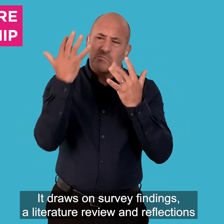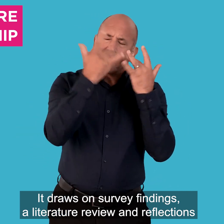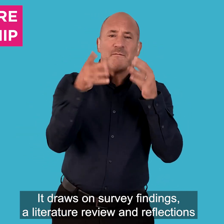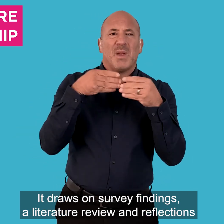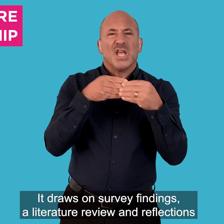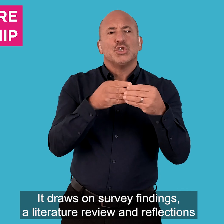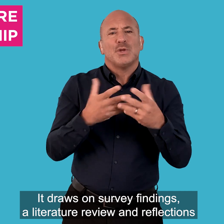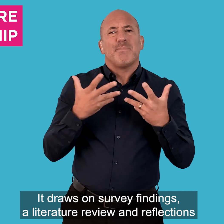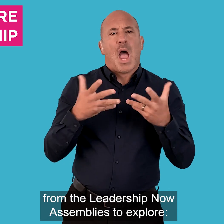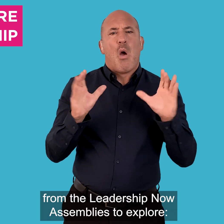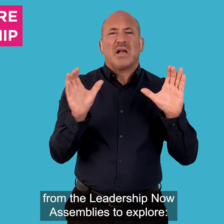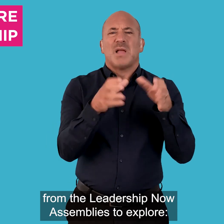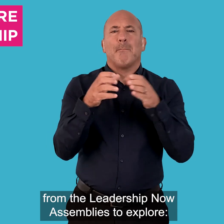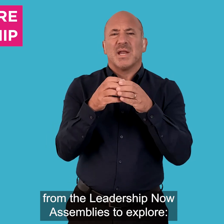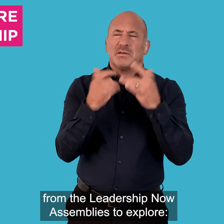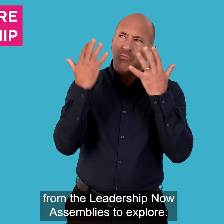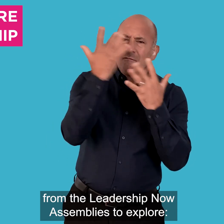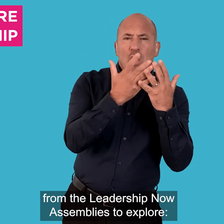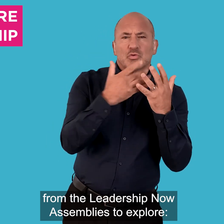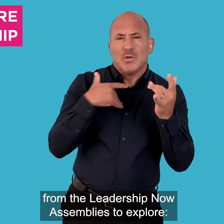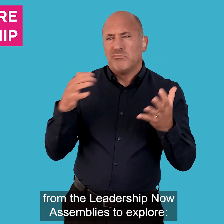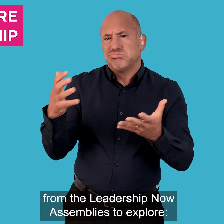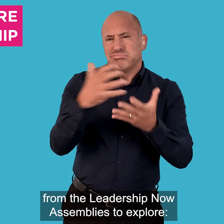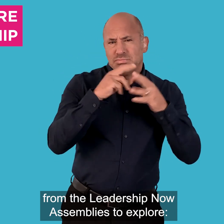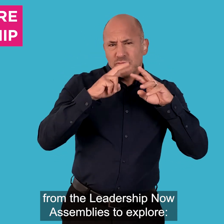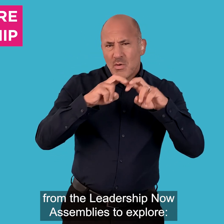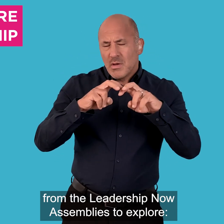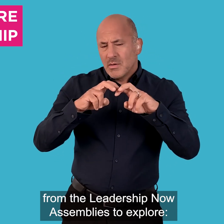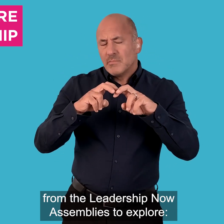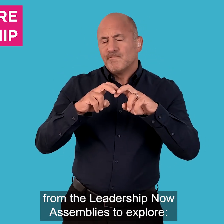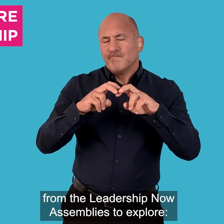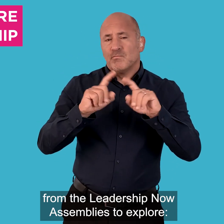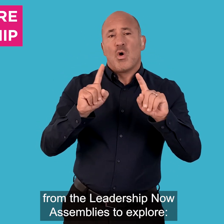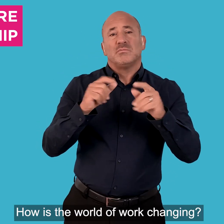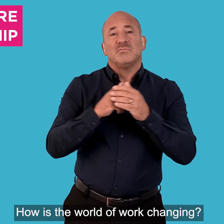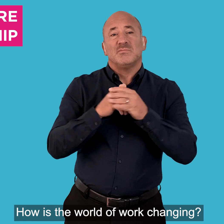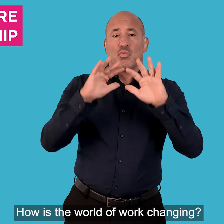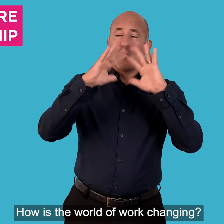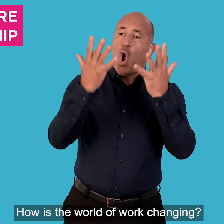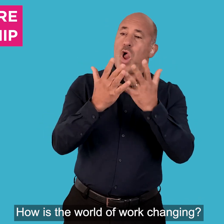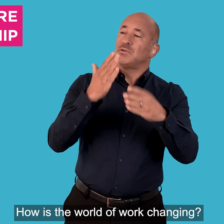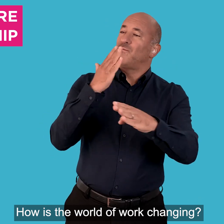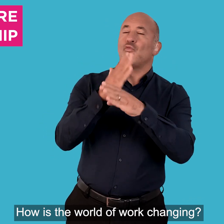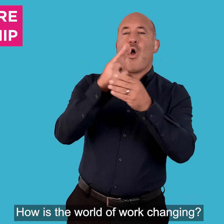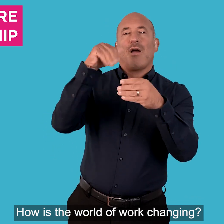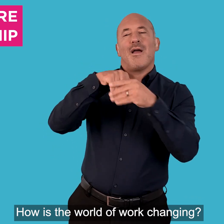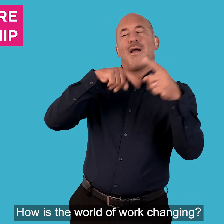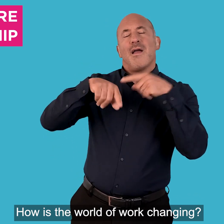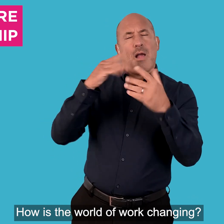and reflections from the Leadership Now assemblies to explore: how is the world of work